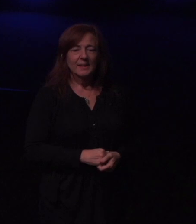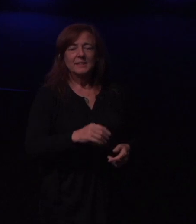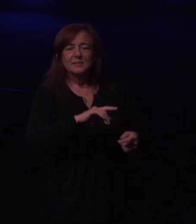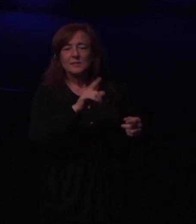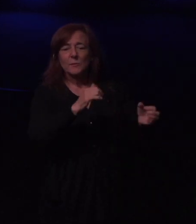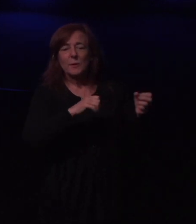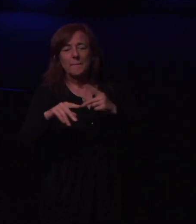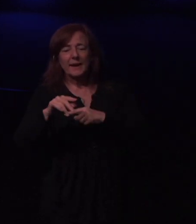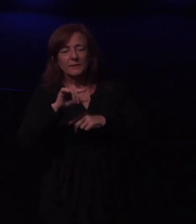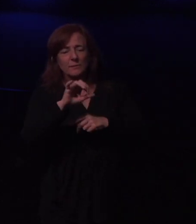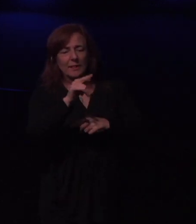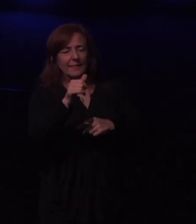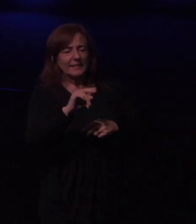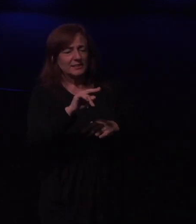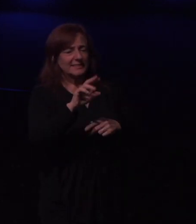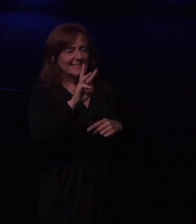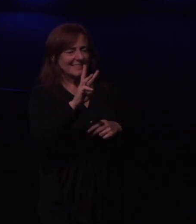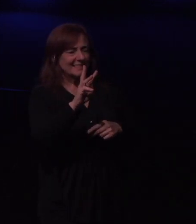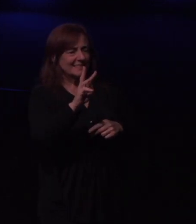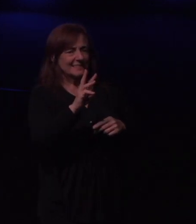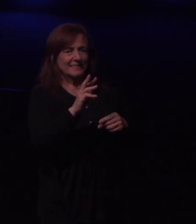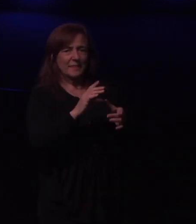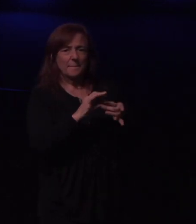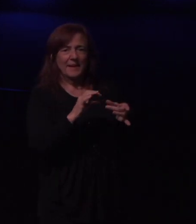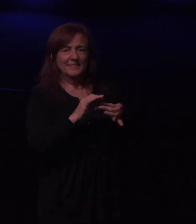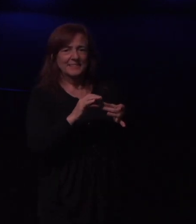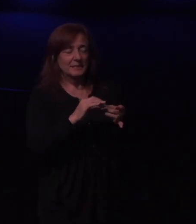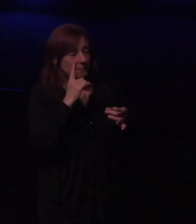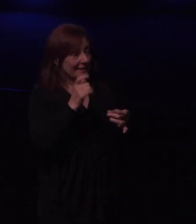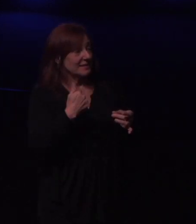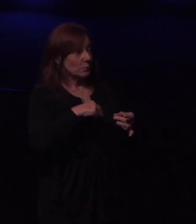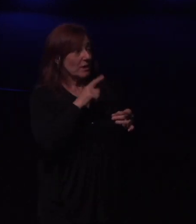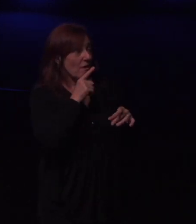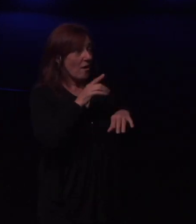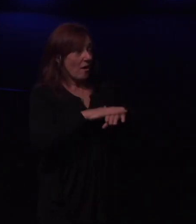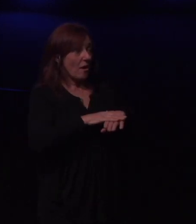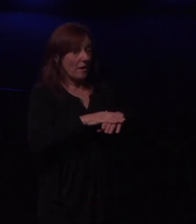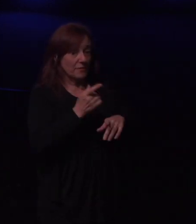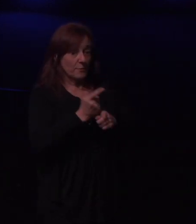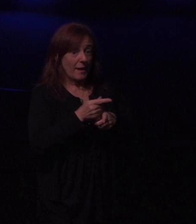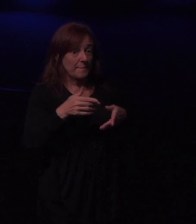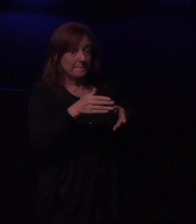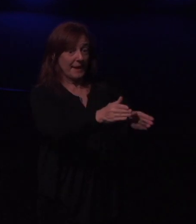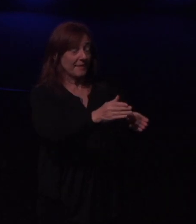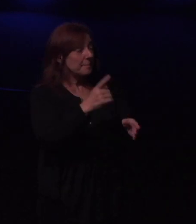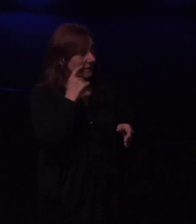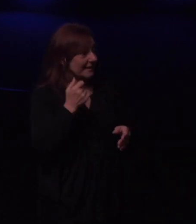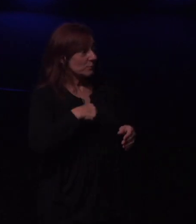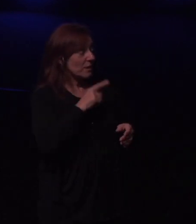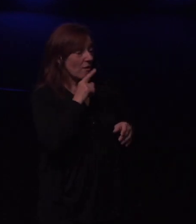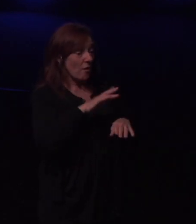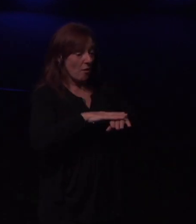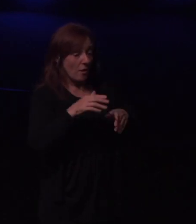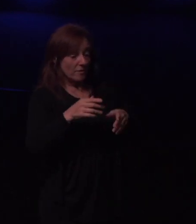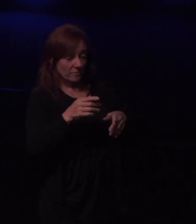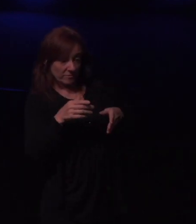to that Galatians 6 passage? Because we're on the right path, because we're on the